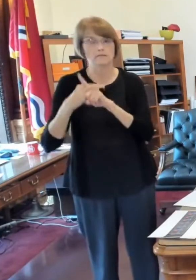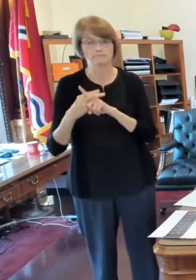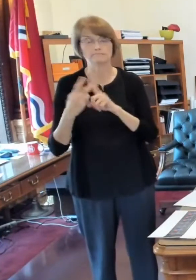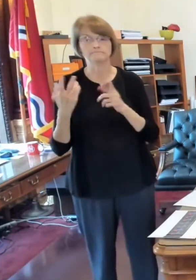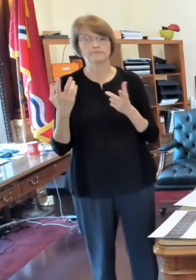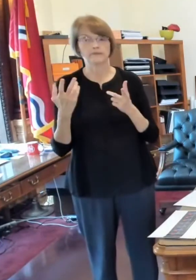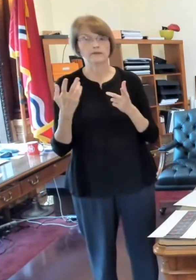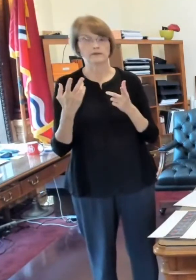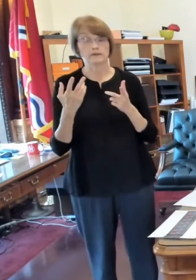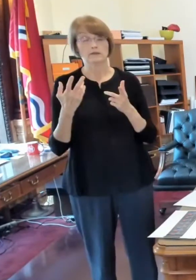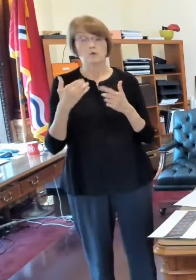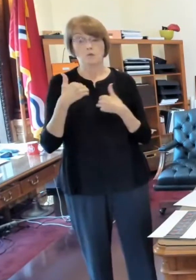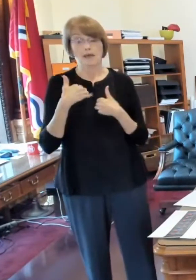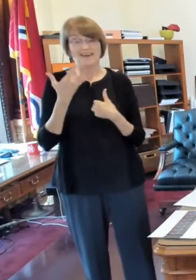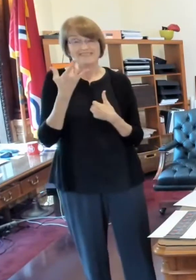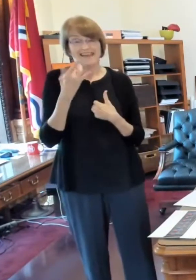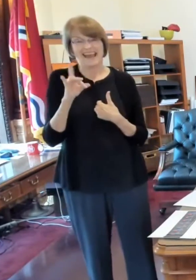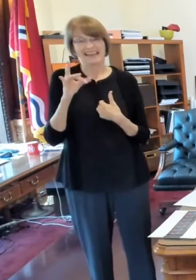with 18 different